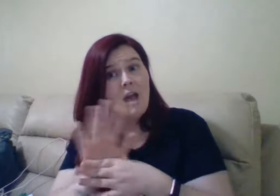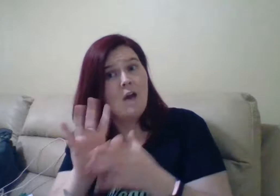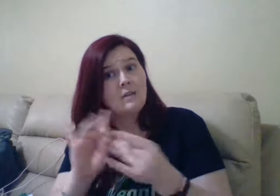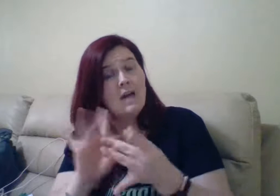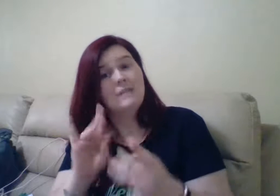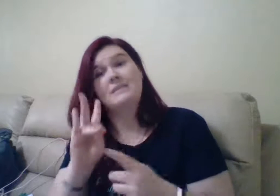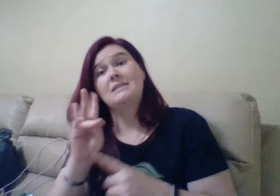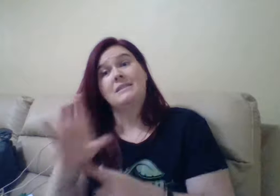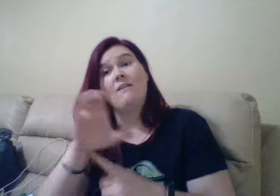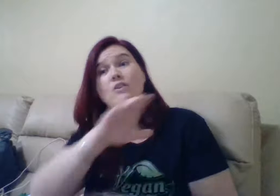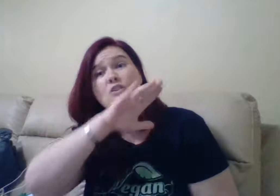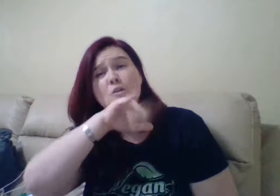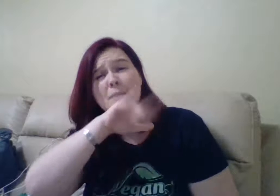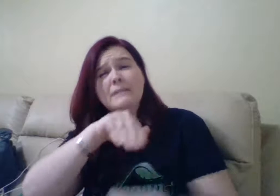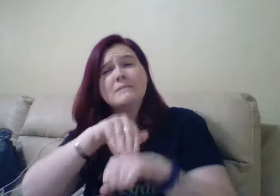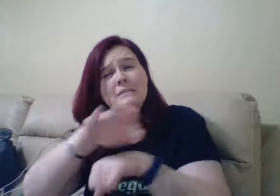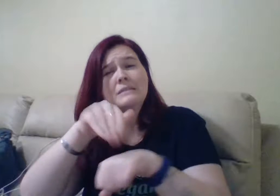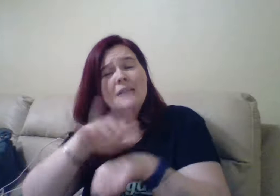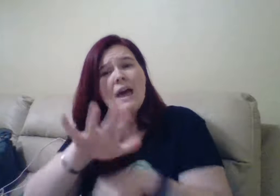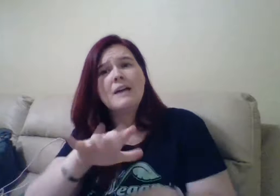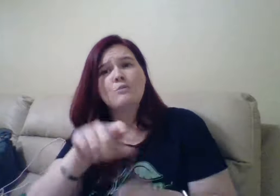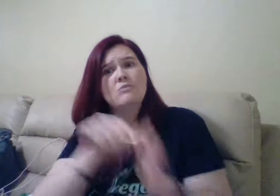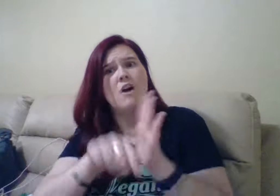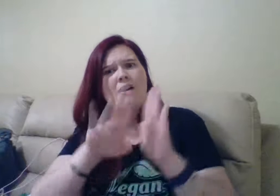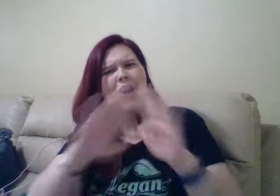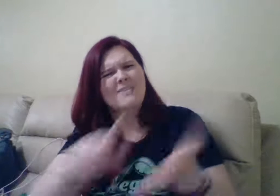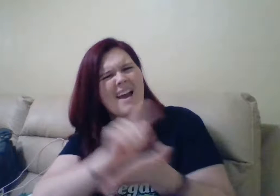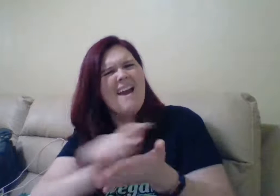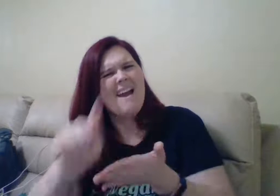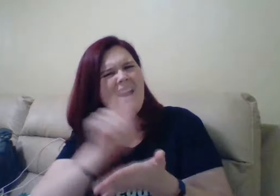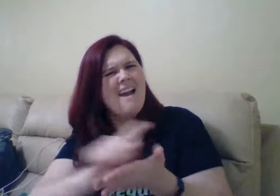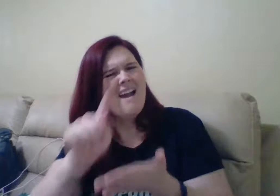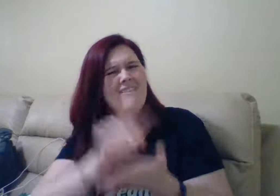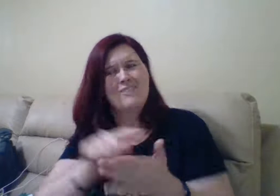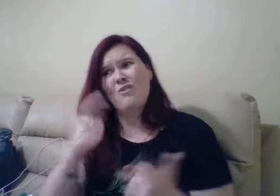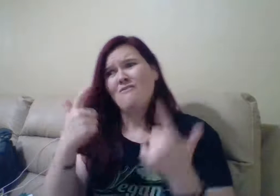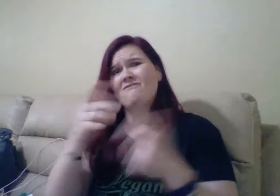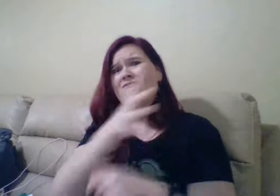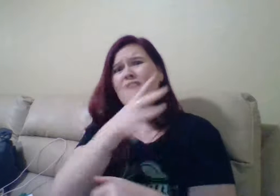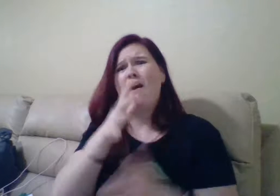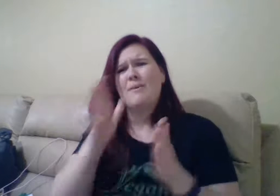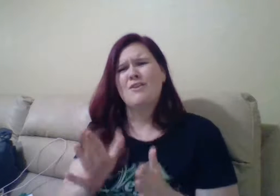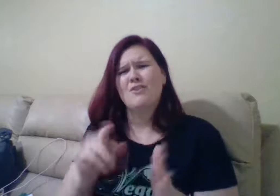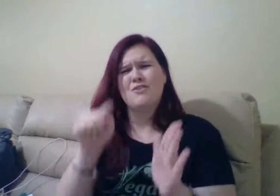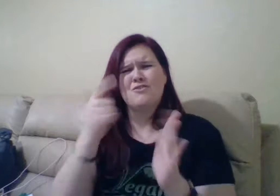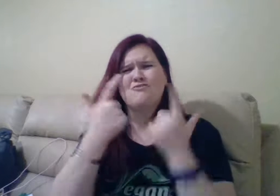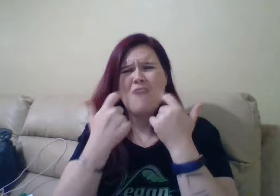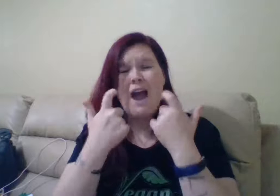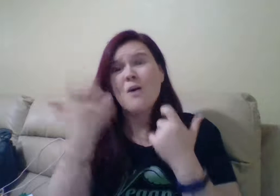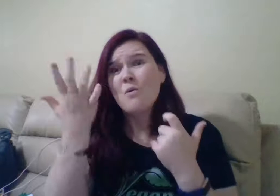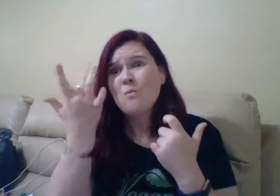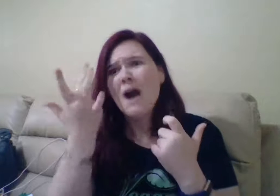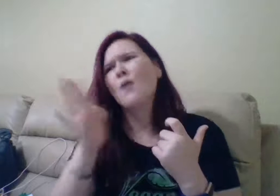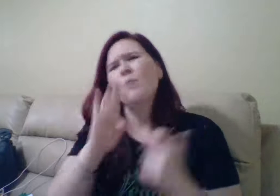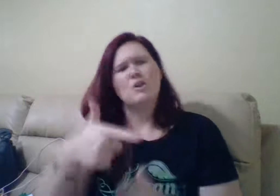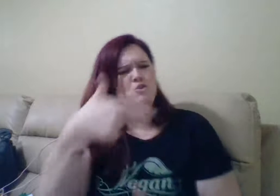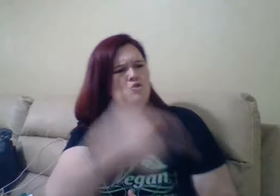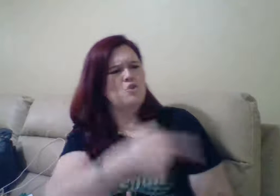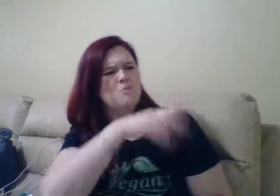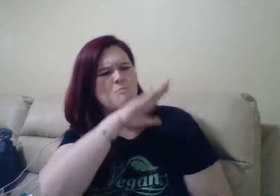to a slaughterhouse every single week. So this farmer's crying because they're going to shoot pigs. Yet every single week, he sent 700 to